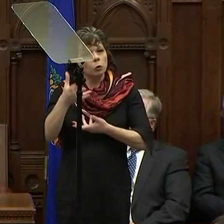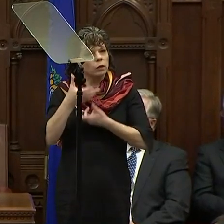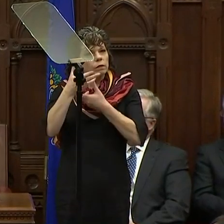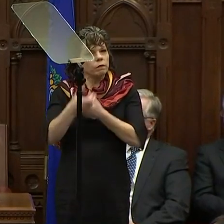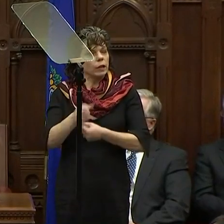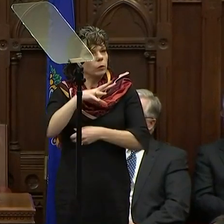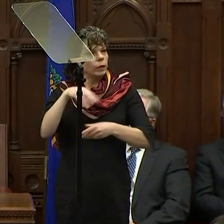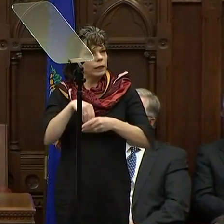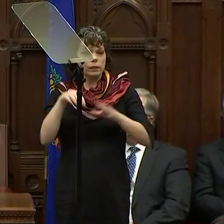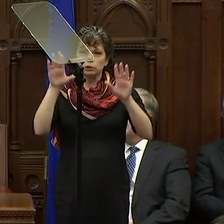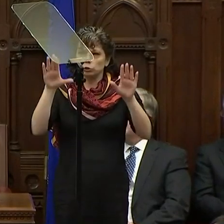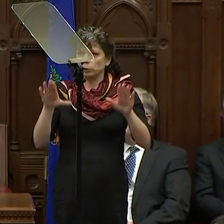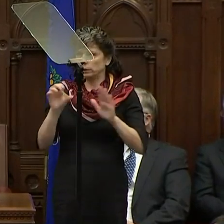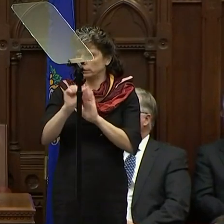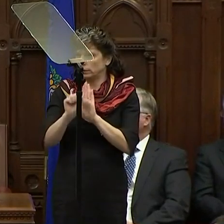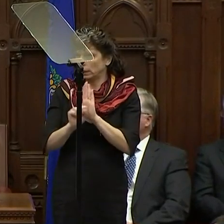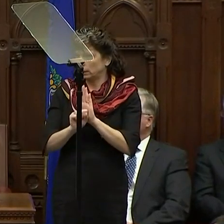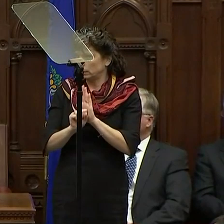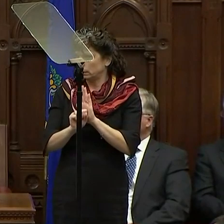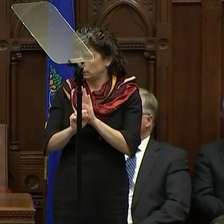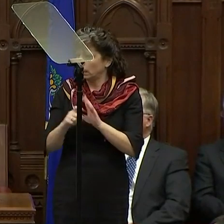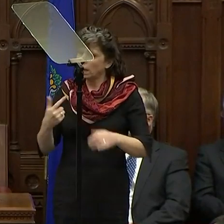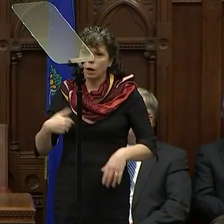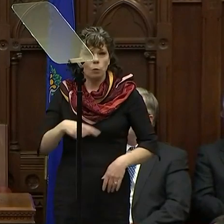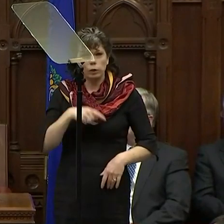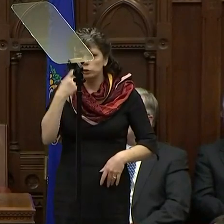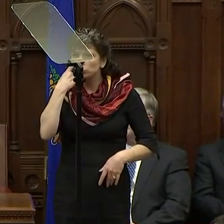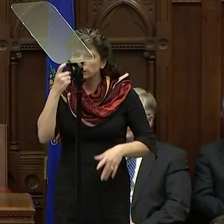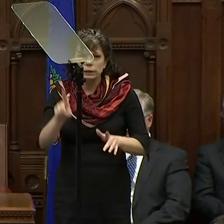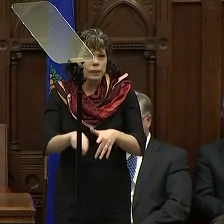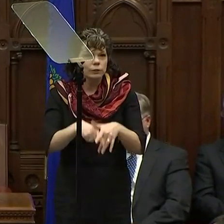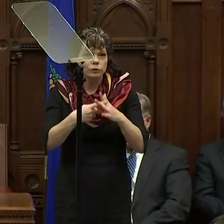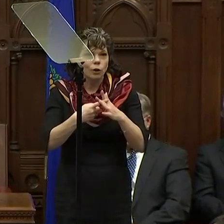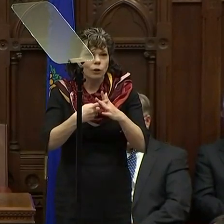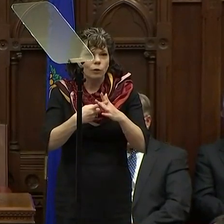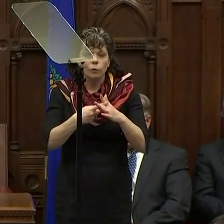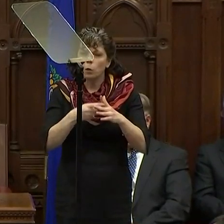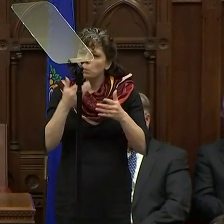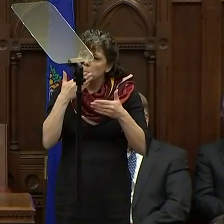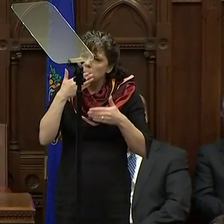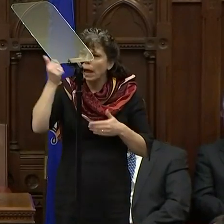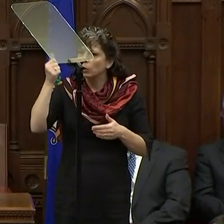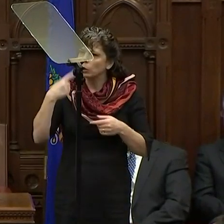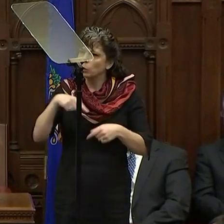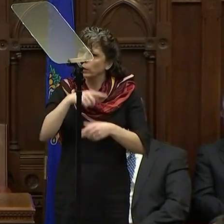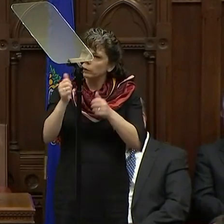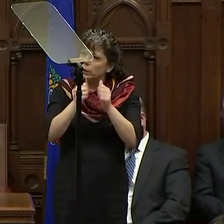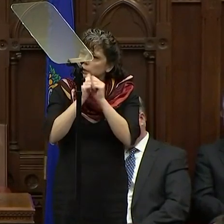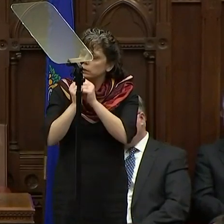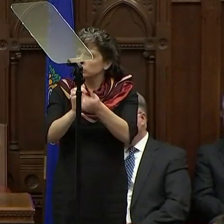state. And we're just getting started. We're much better when we work together.